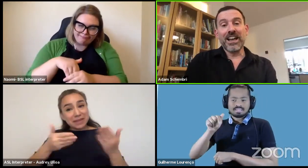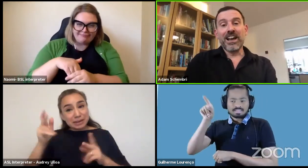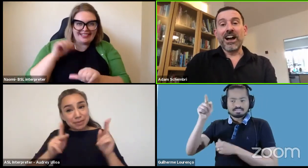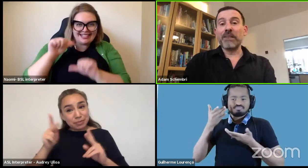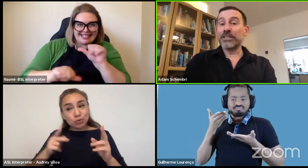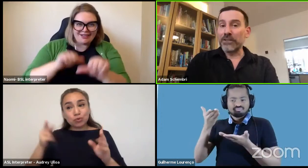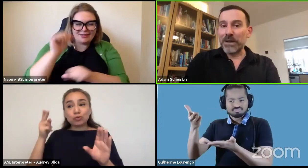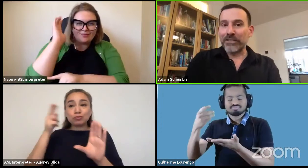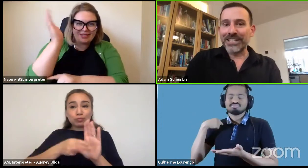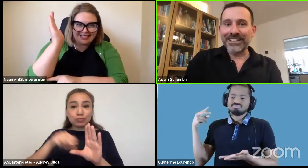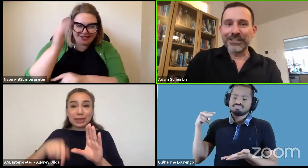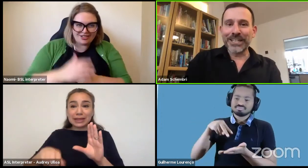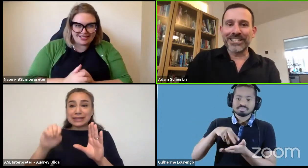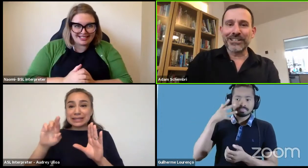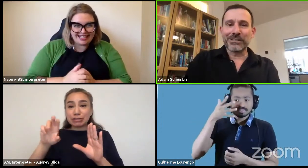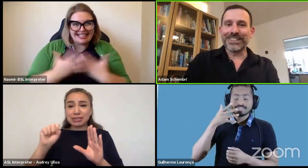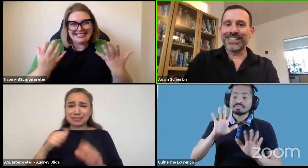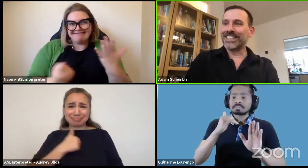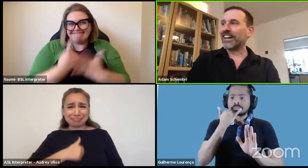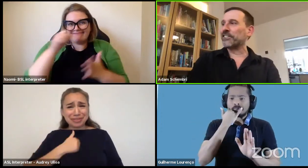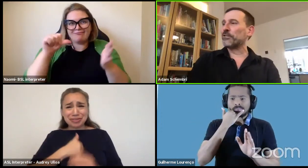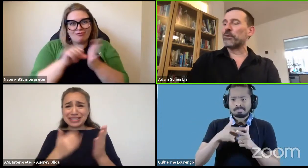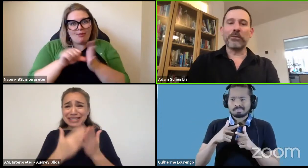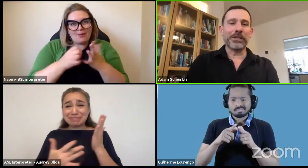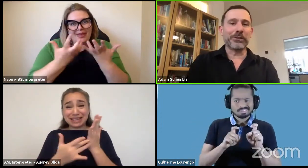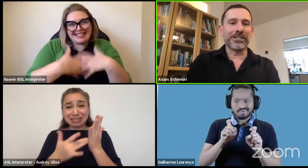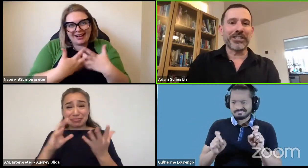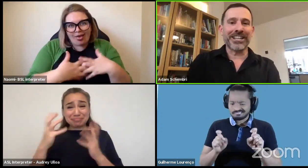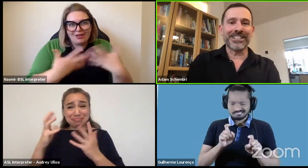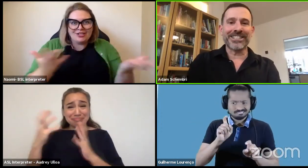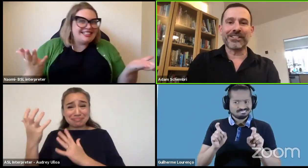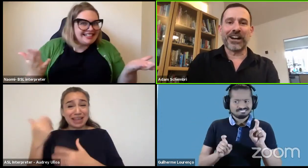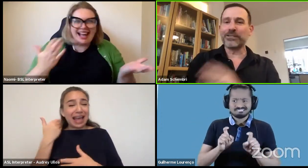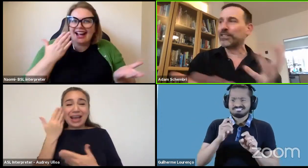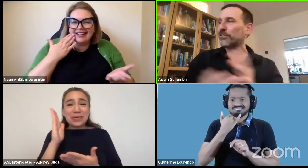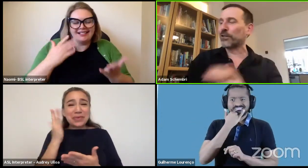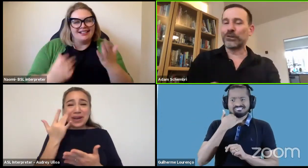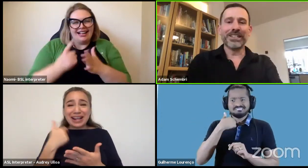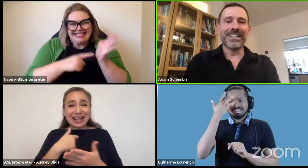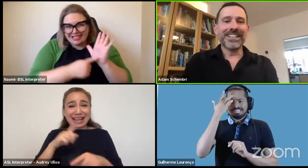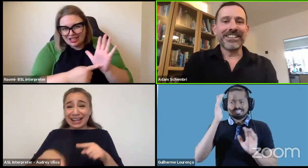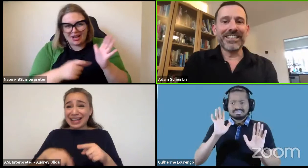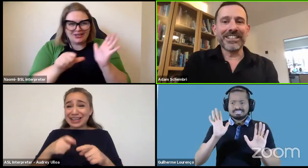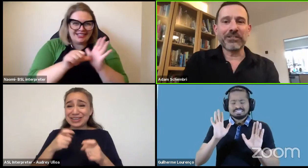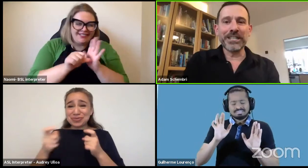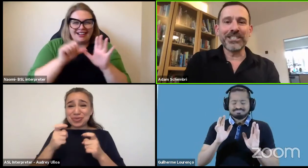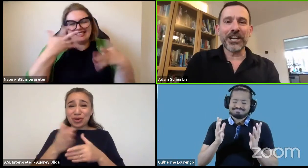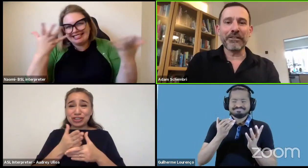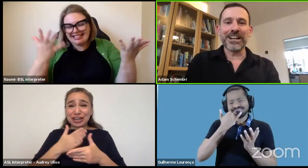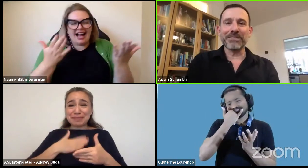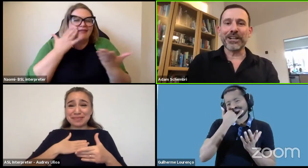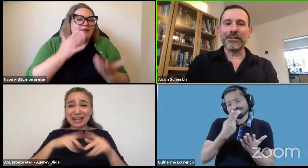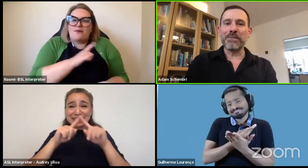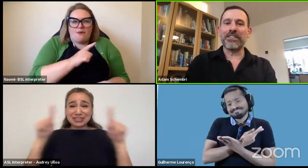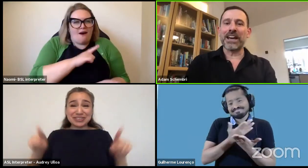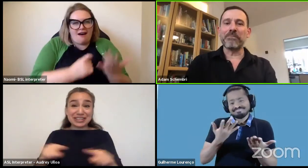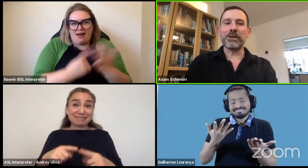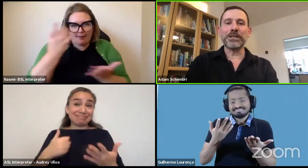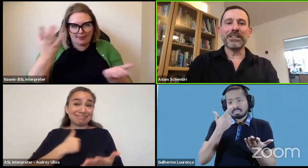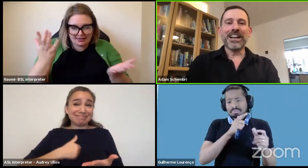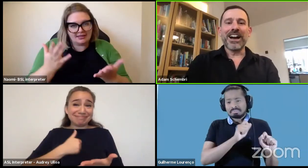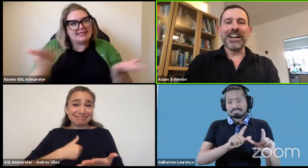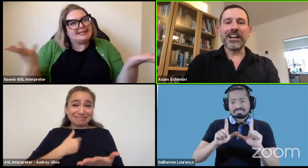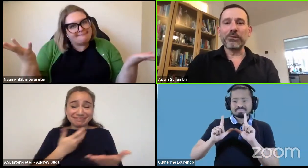series. I'm sorry about the technical hitches with I don't know why we couldn't share this. I couldn't control the screen sharing. I'm sorry about that,